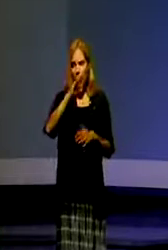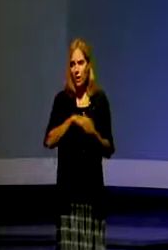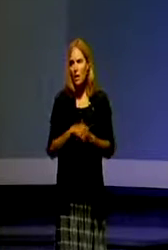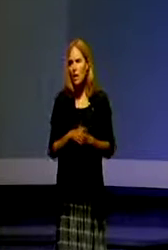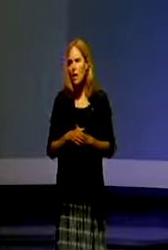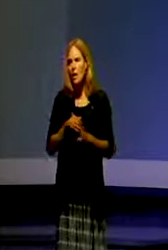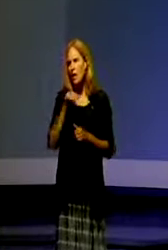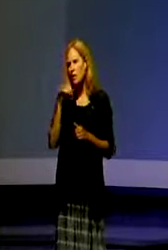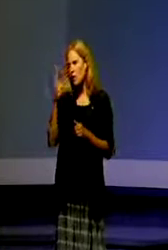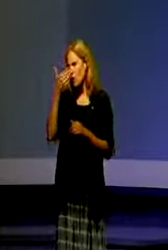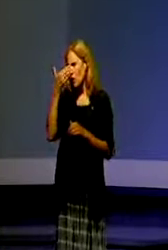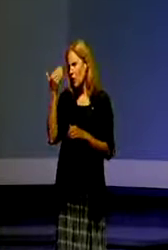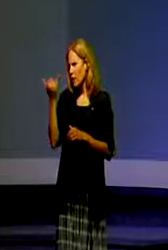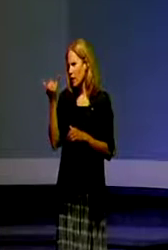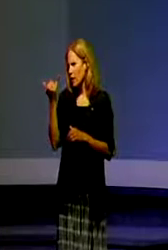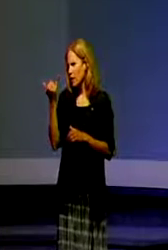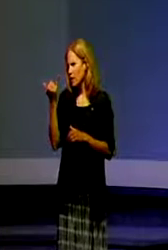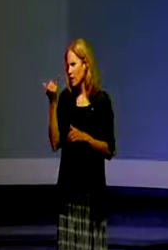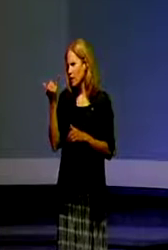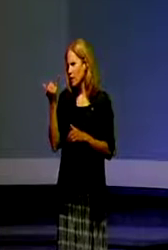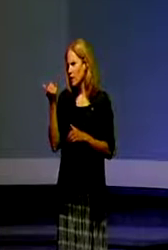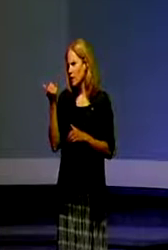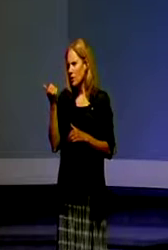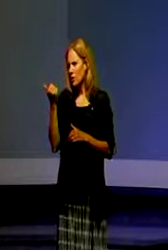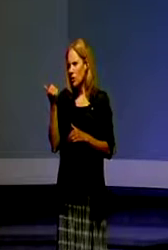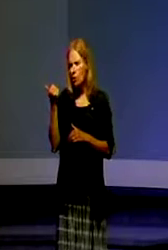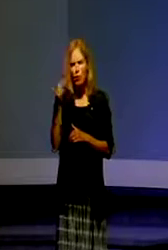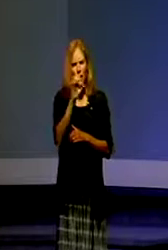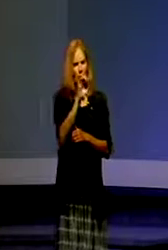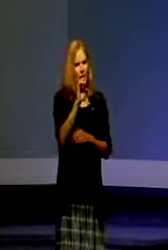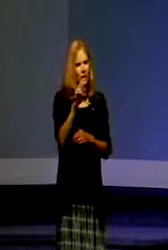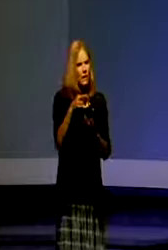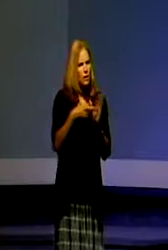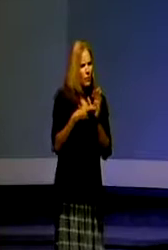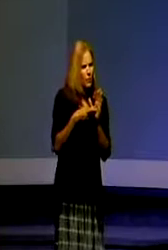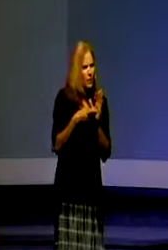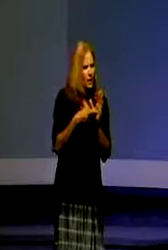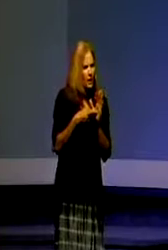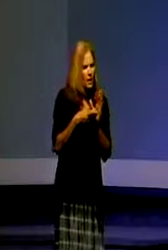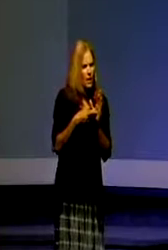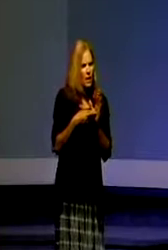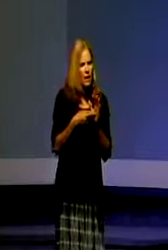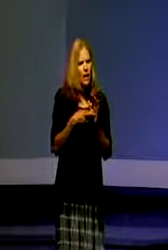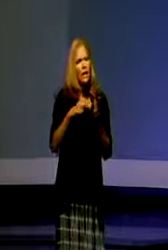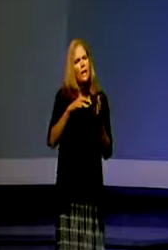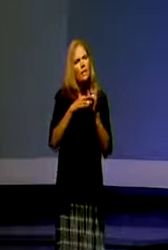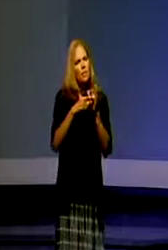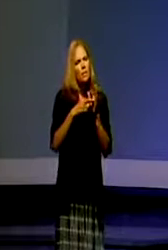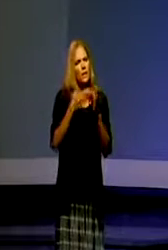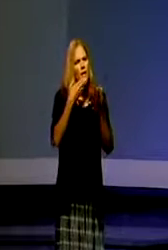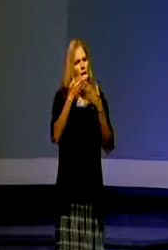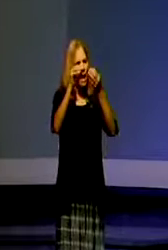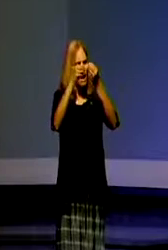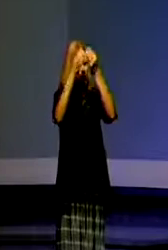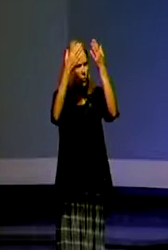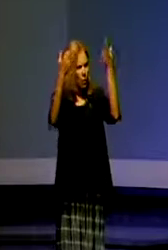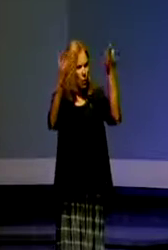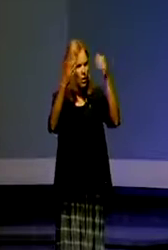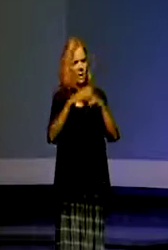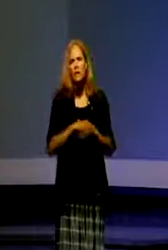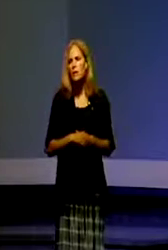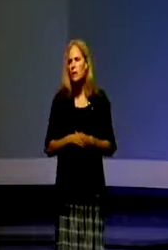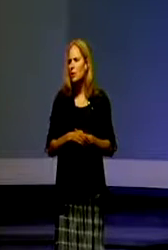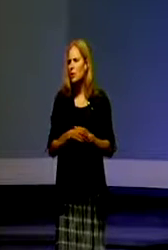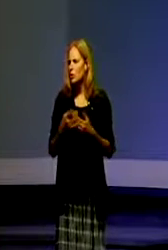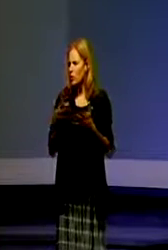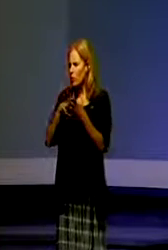let's not forget what it is that the seeds represent. The seeds represent the Word of God, the gospel. And so what do we